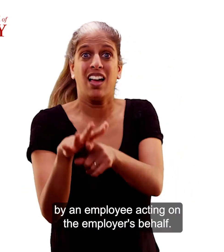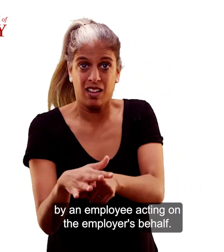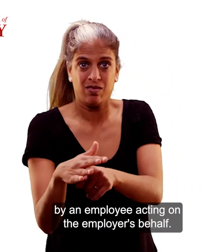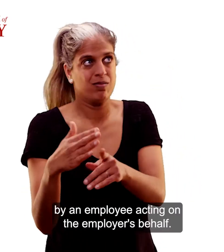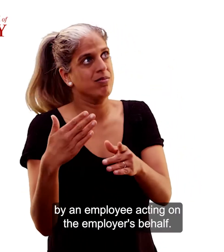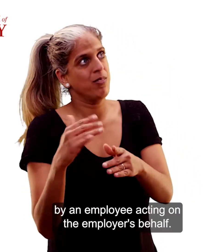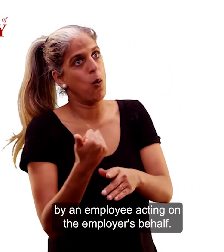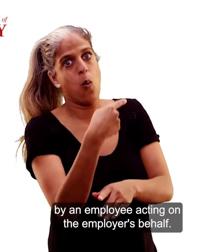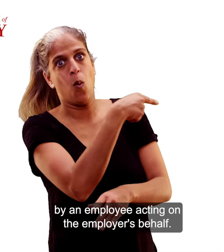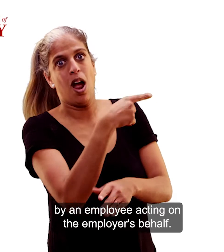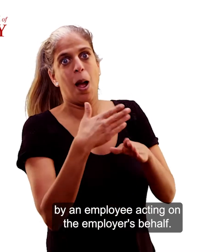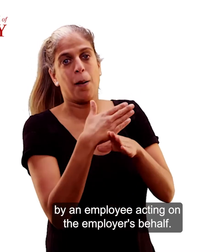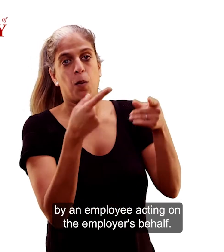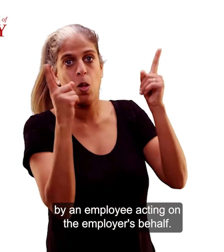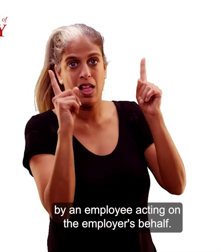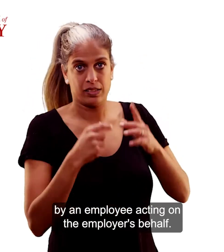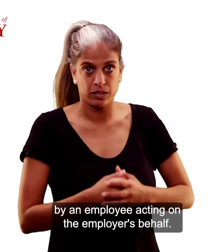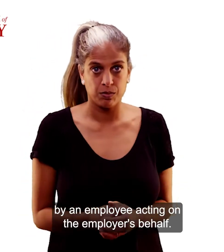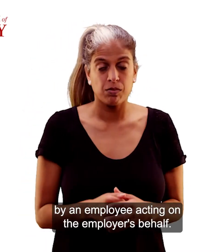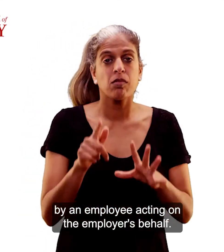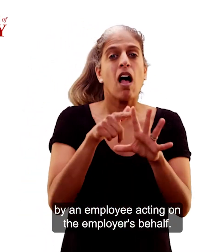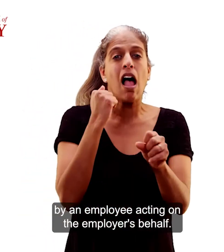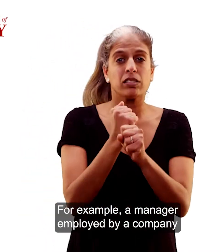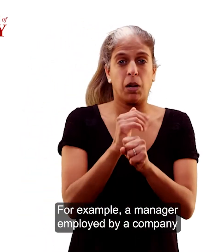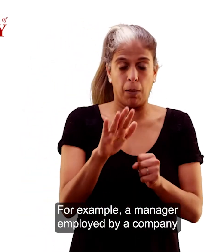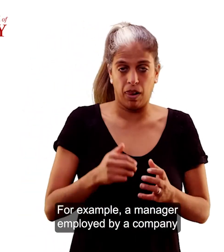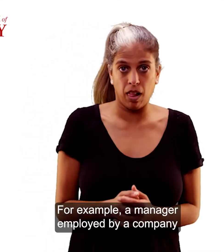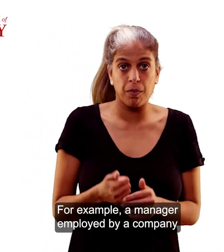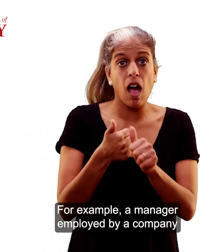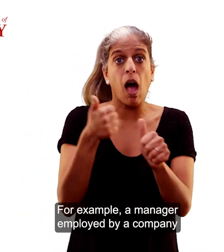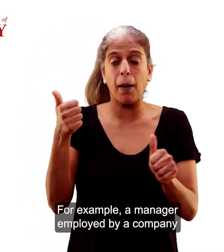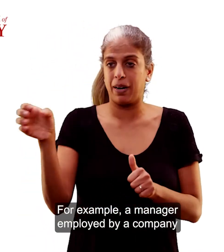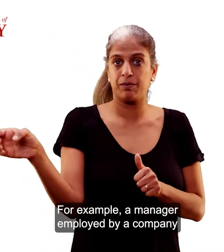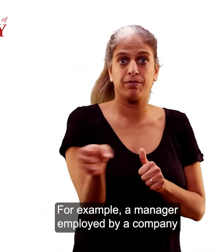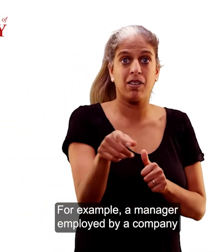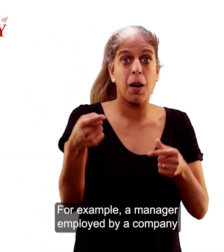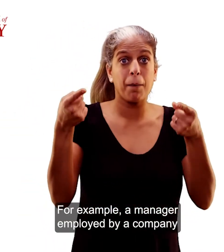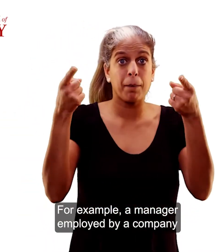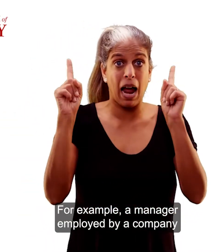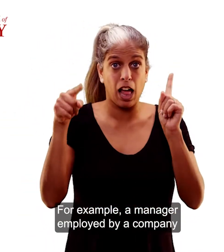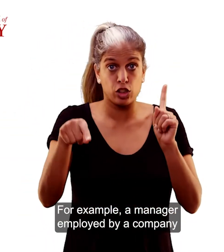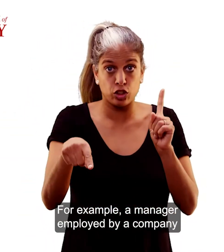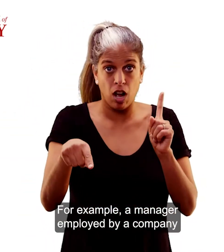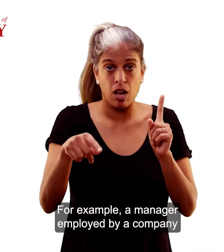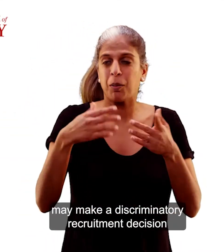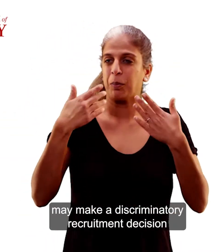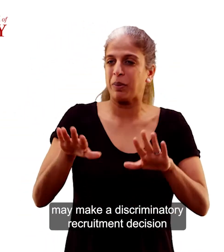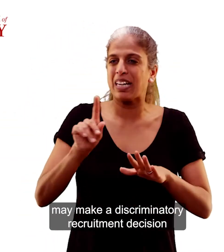an employee acting on the employer's behalf. For example, a manager employed by a company may make